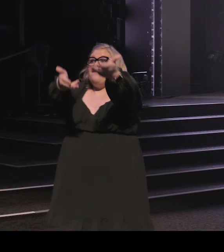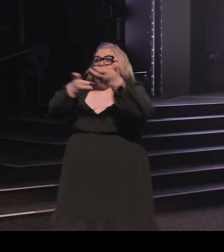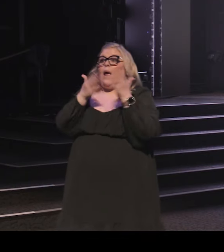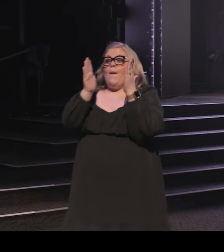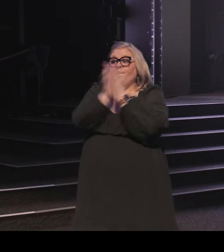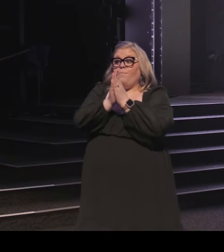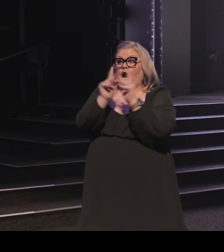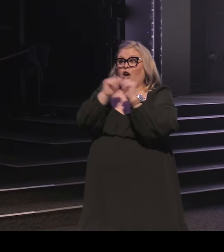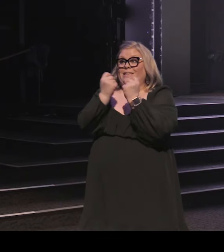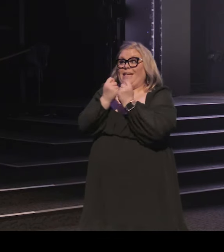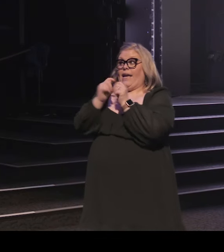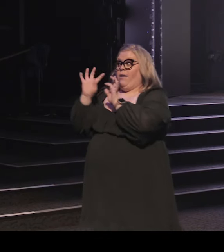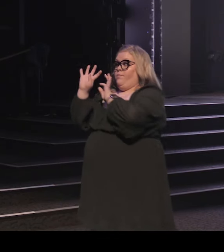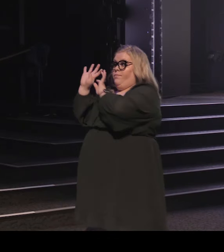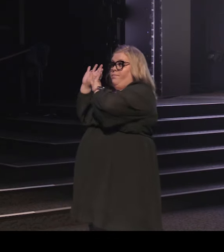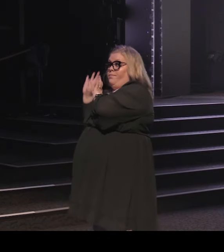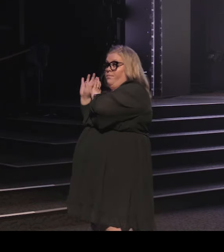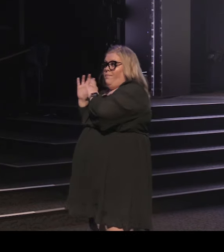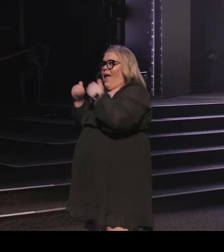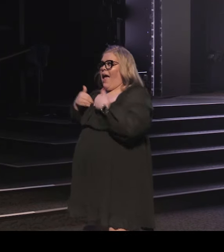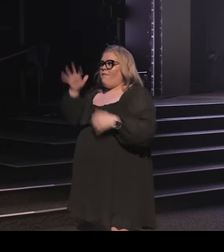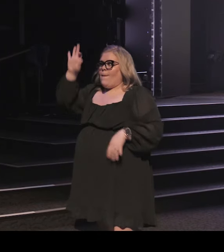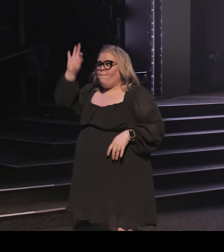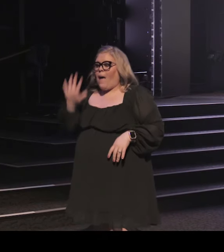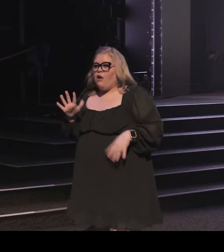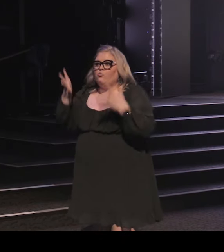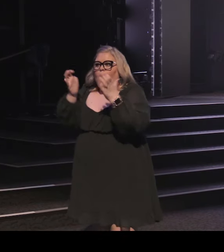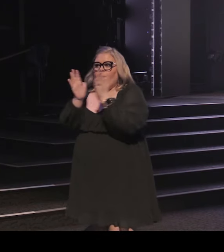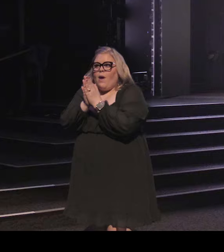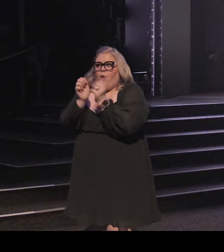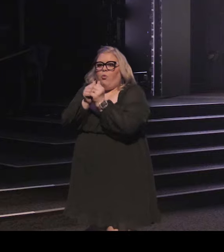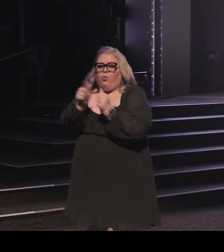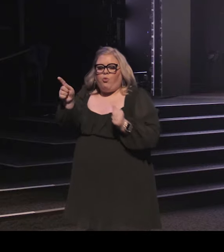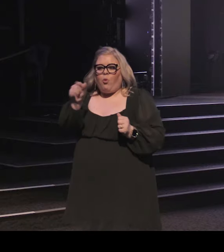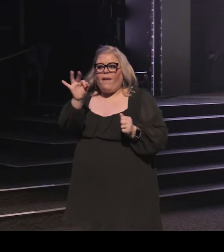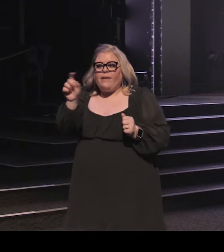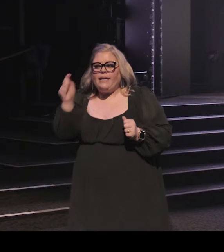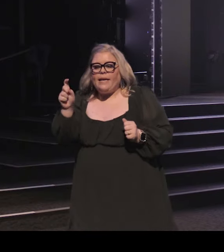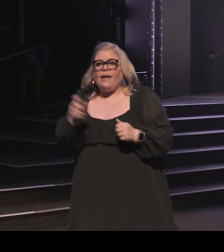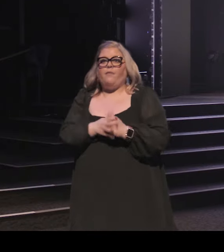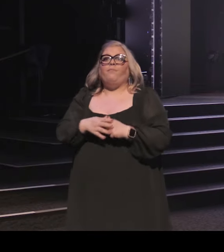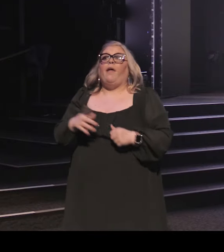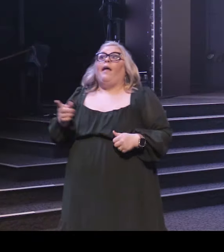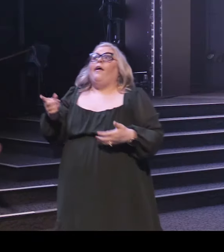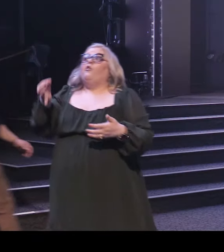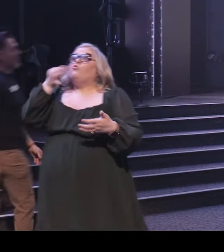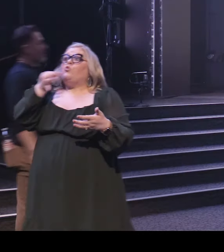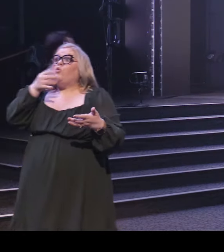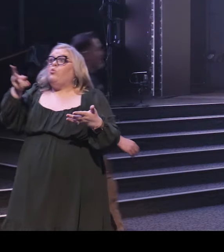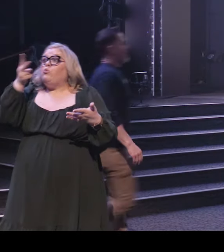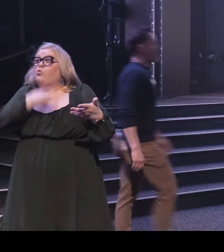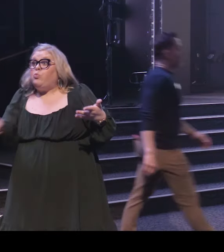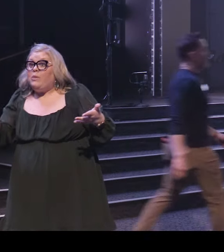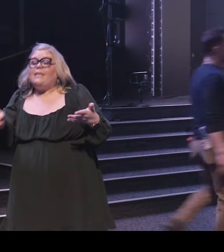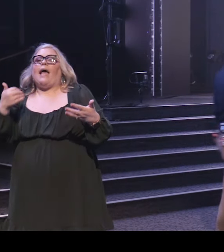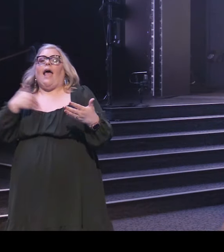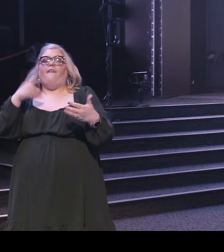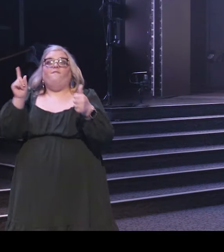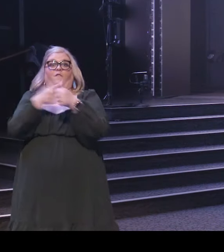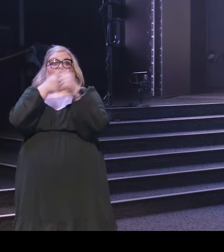come down. We have prayer team pastors down here who would love to pray with you if you have any prayer needs. I want to remind you that we have our first conference coming up in two weekends,